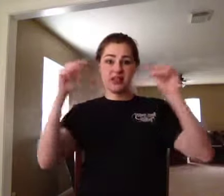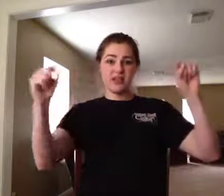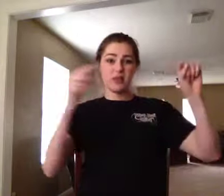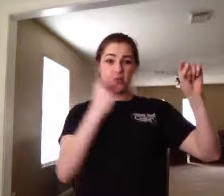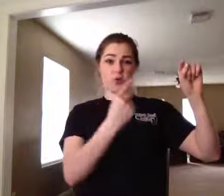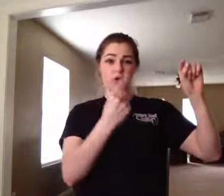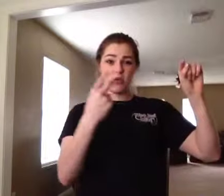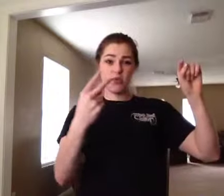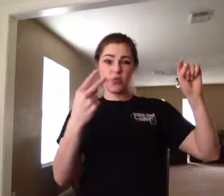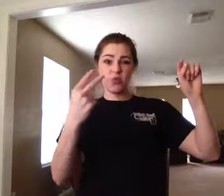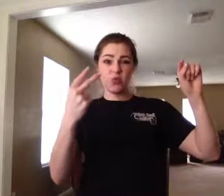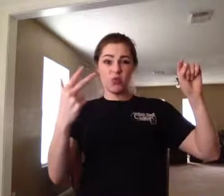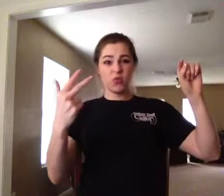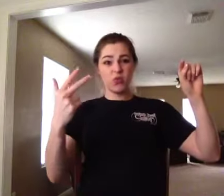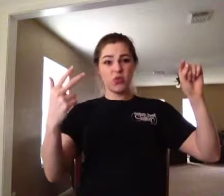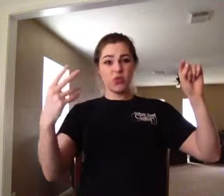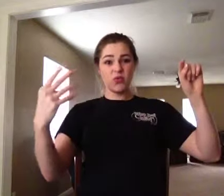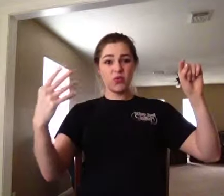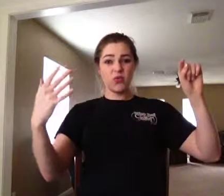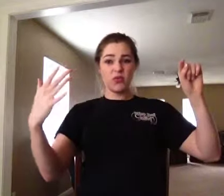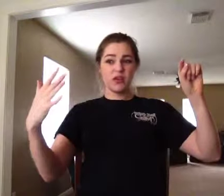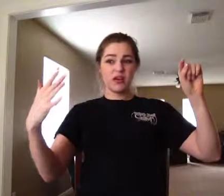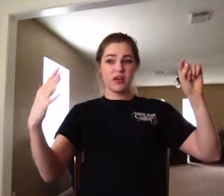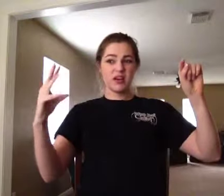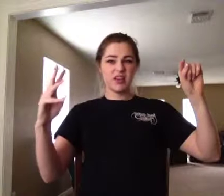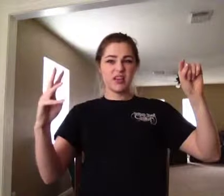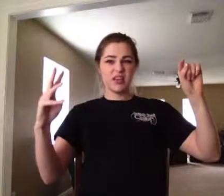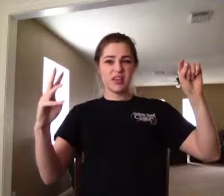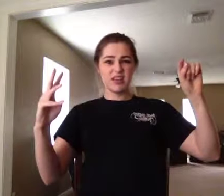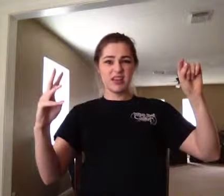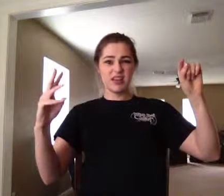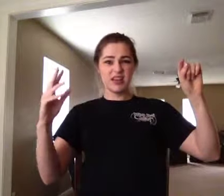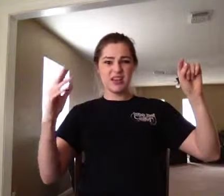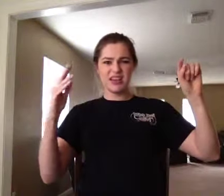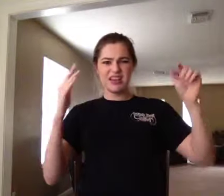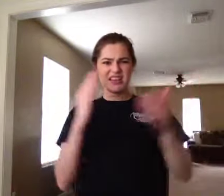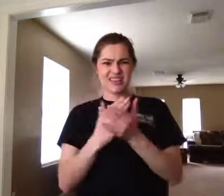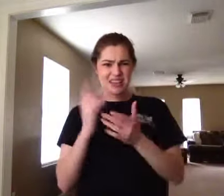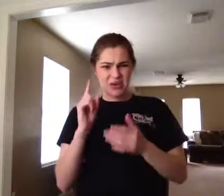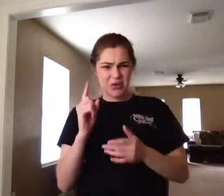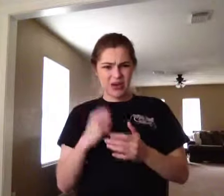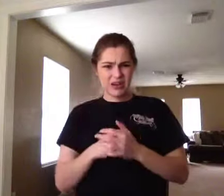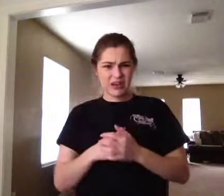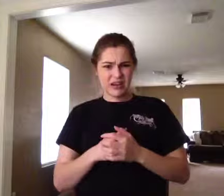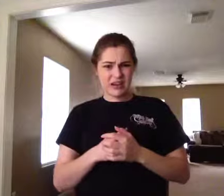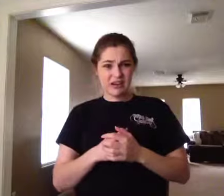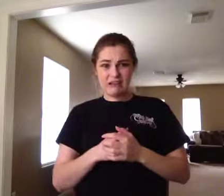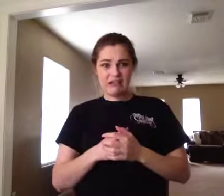5, and 6, and well, where am I going to stop with this? I'm just having too much fun here. I just can't stop. Oh, I'm